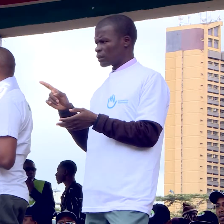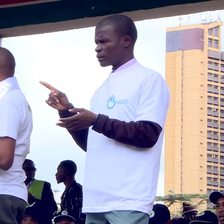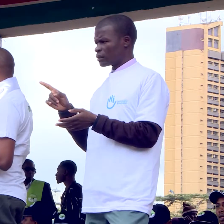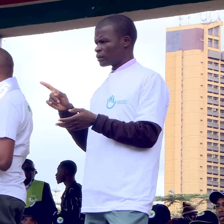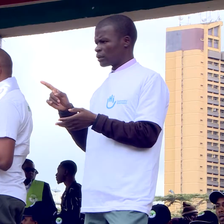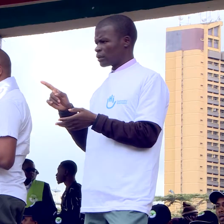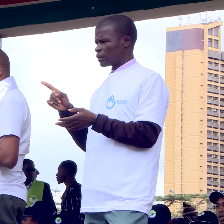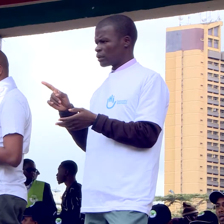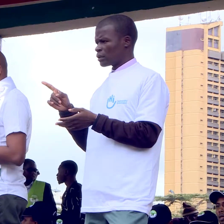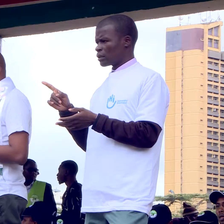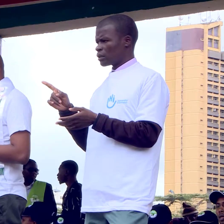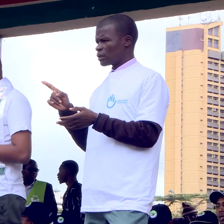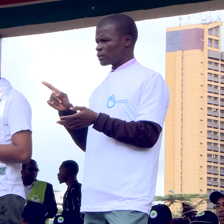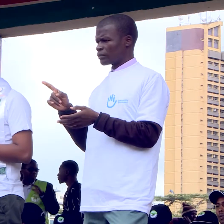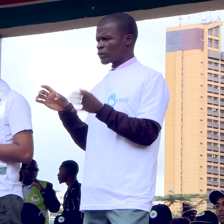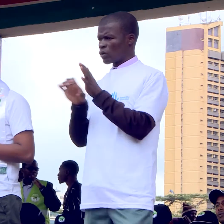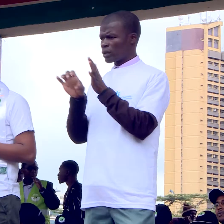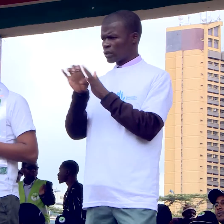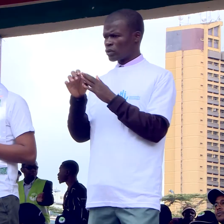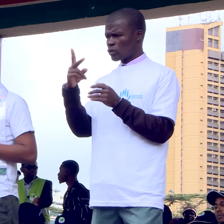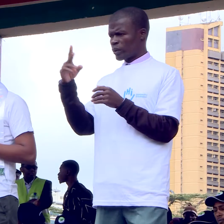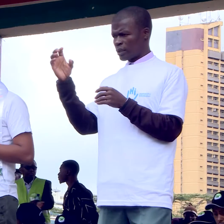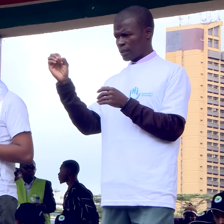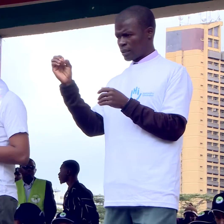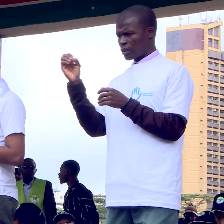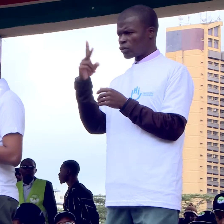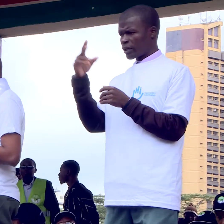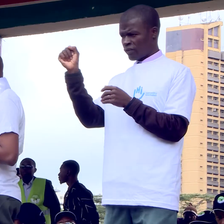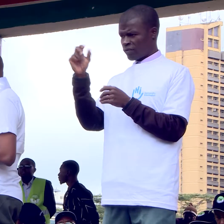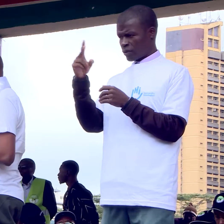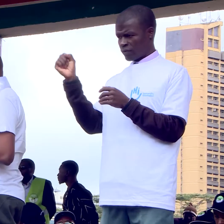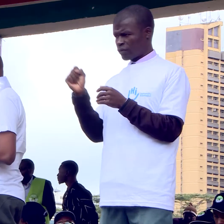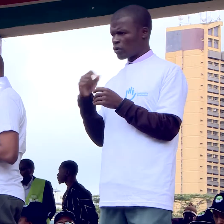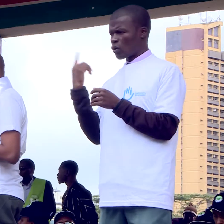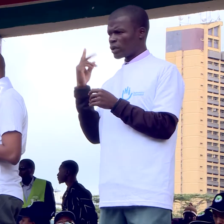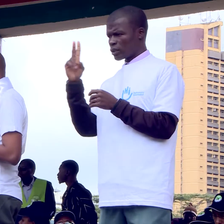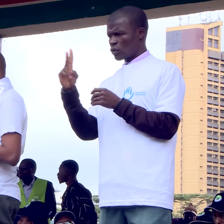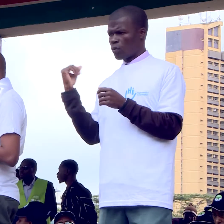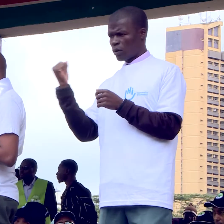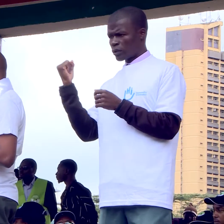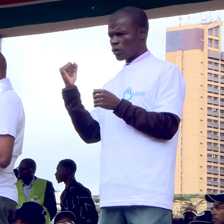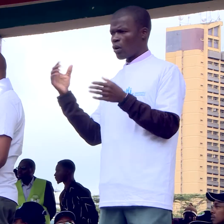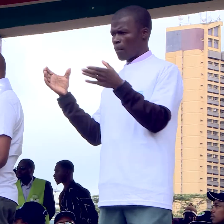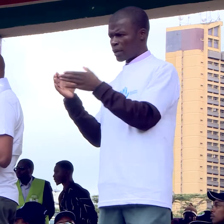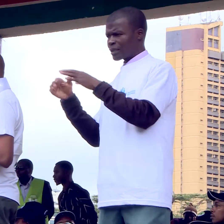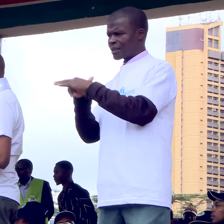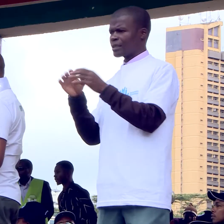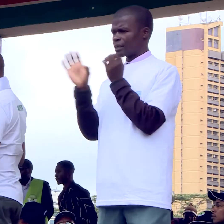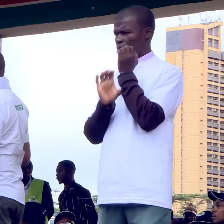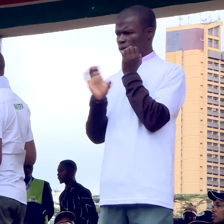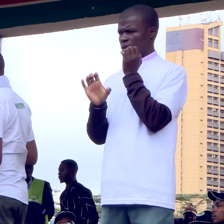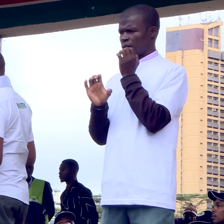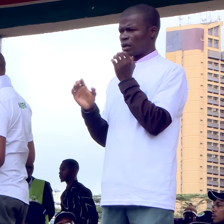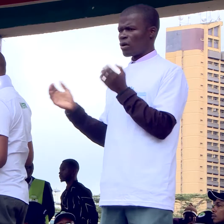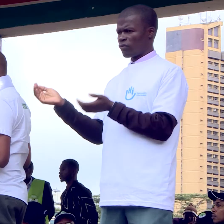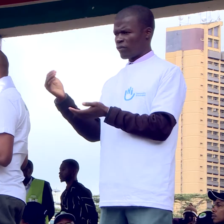Act on Section 25 with regards to political party funding, which is seeing only 2 political parties in this country getting funding.